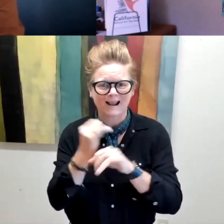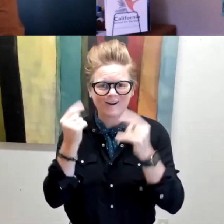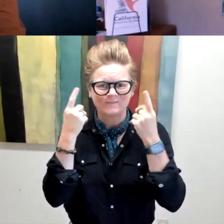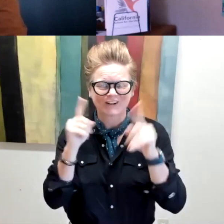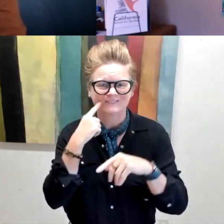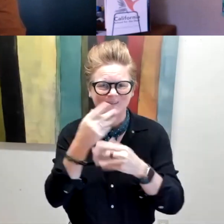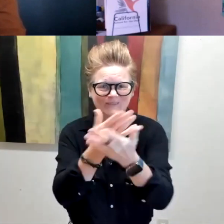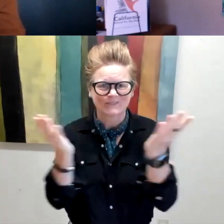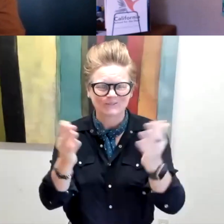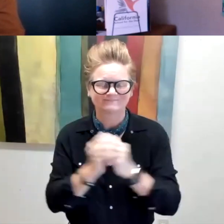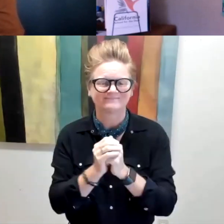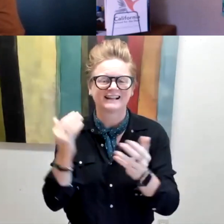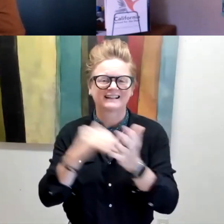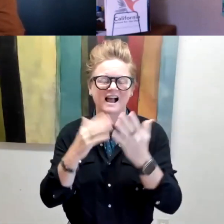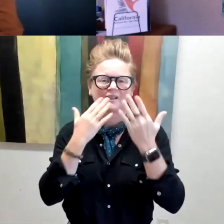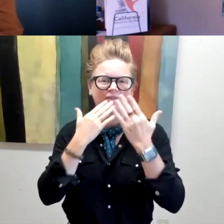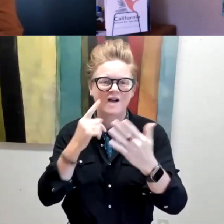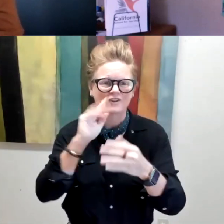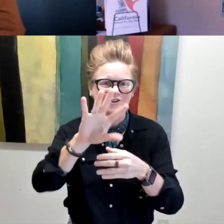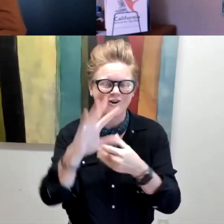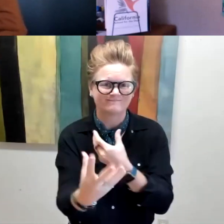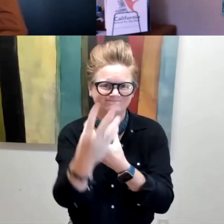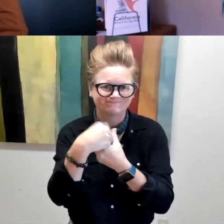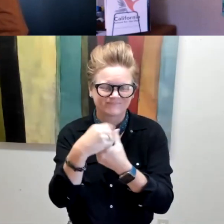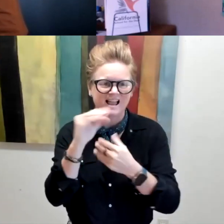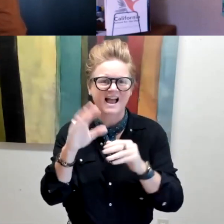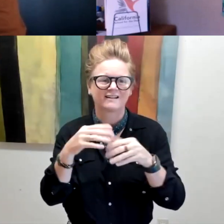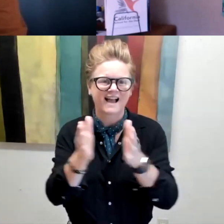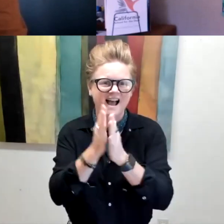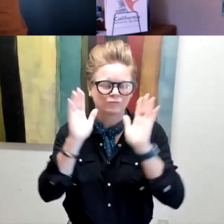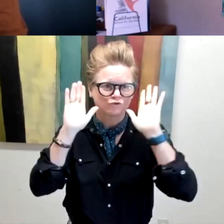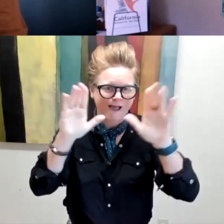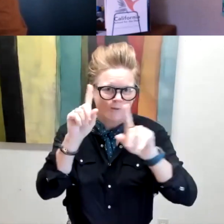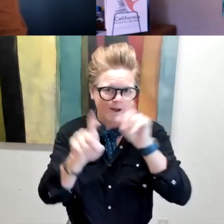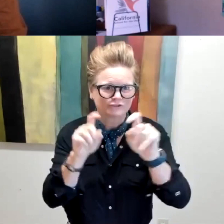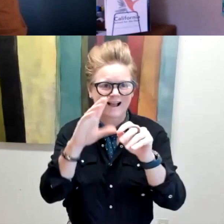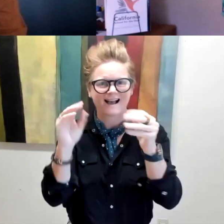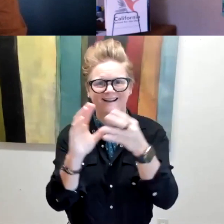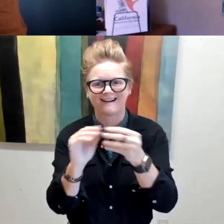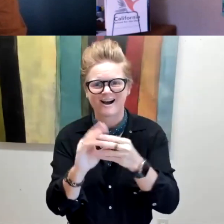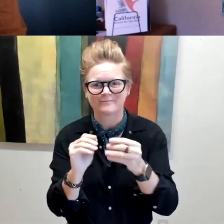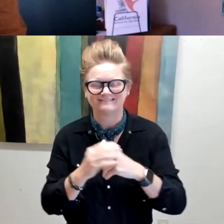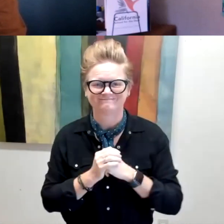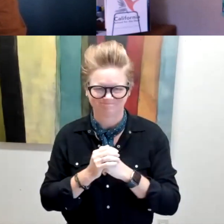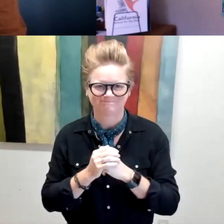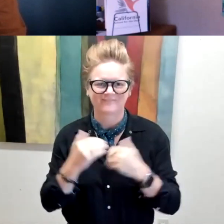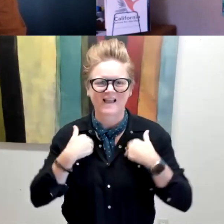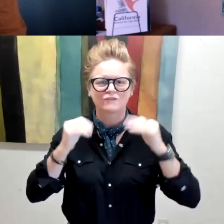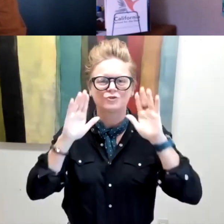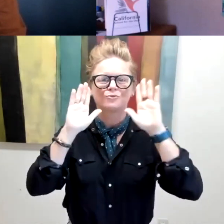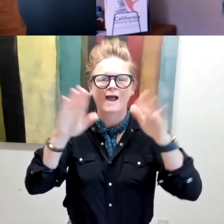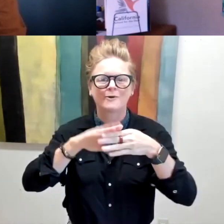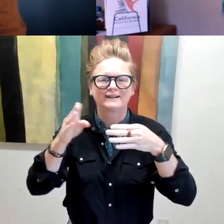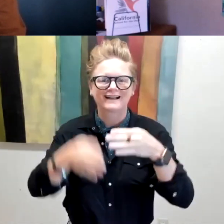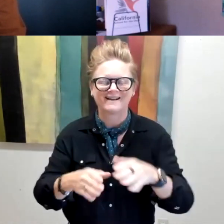that you want for expansion, please feel free to reach out to me. I'm more than happy to be in touch with you. So thanks again for your participation, your